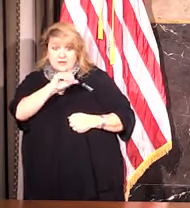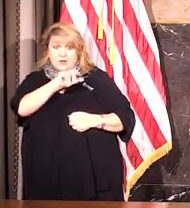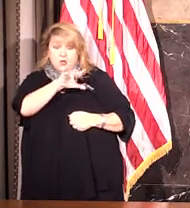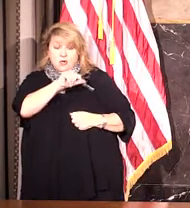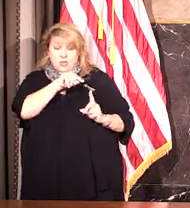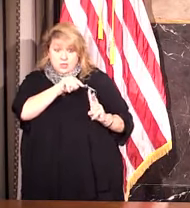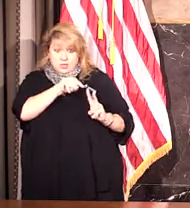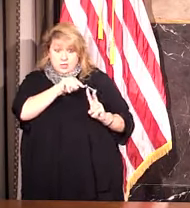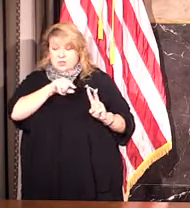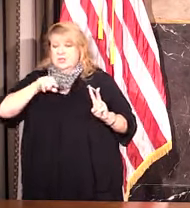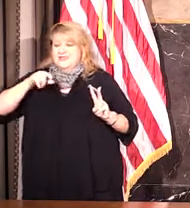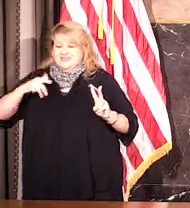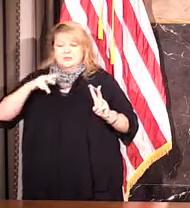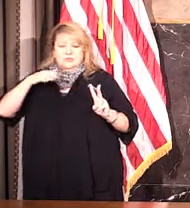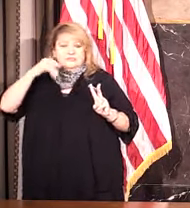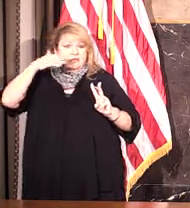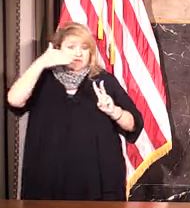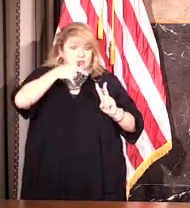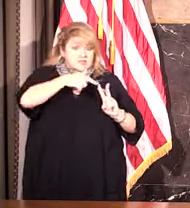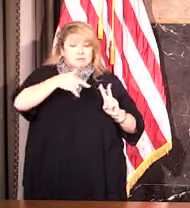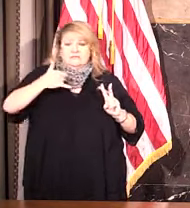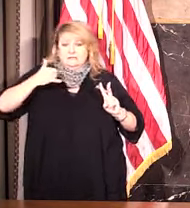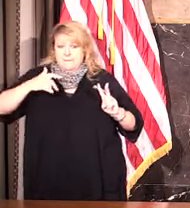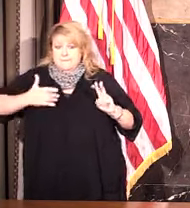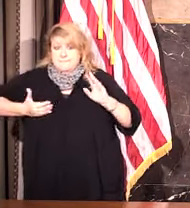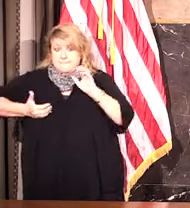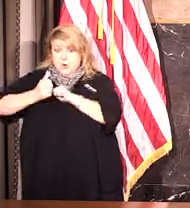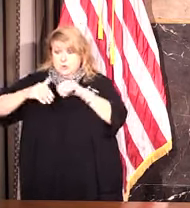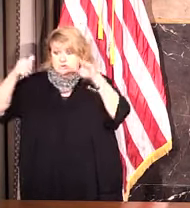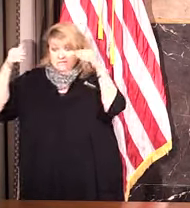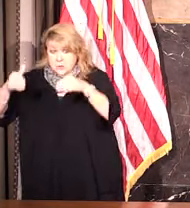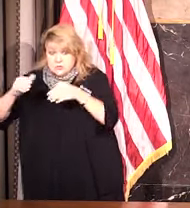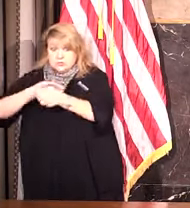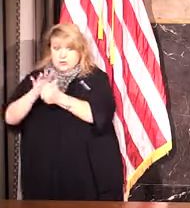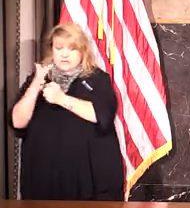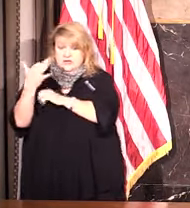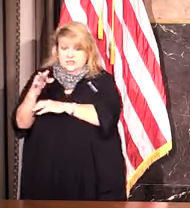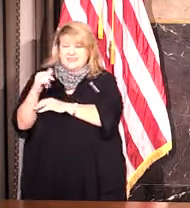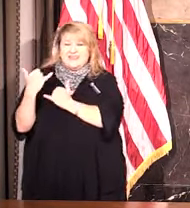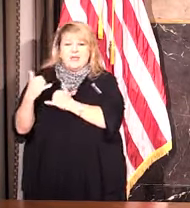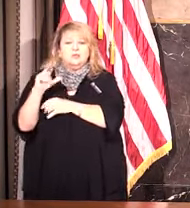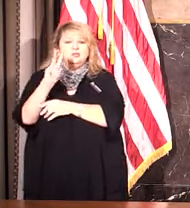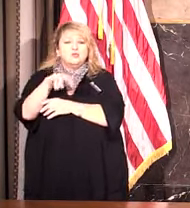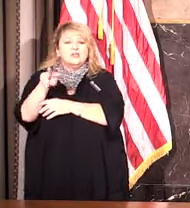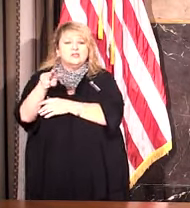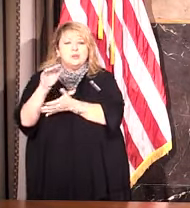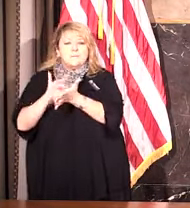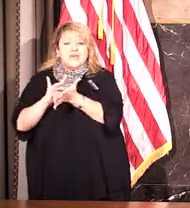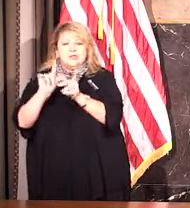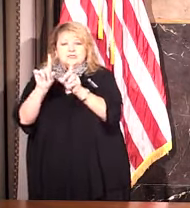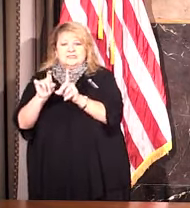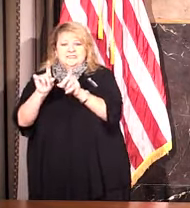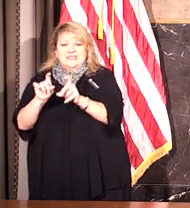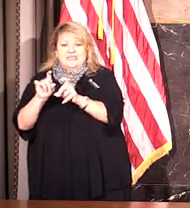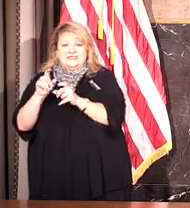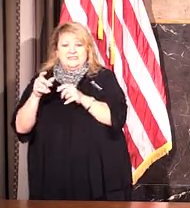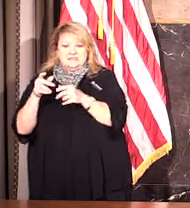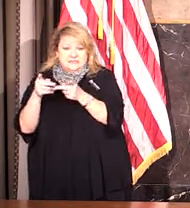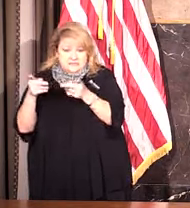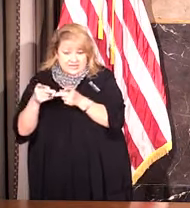on COVID-19, and to that end, today they are supporting 22 medical test sites and 8 food